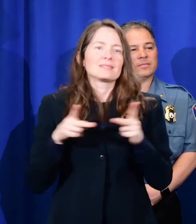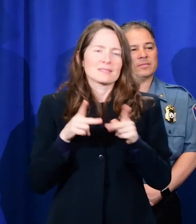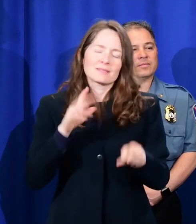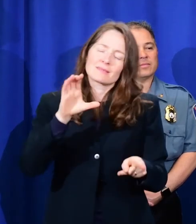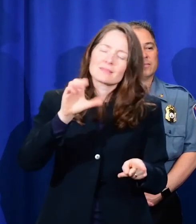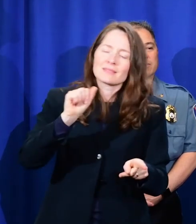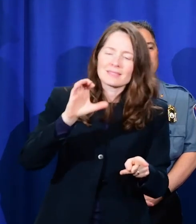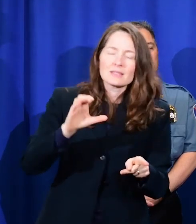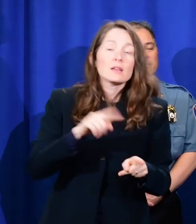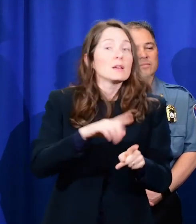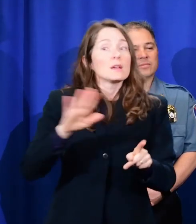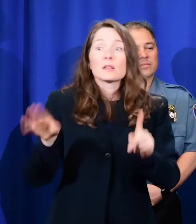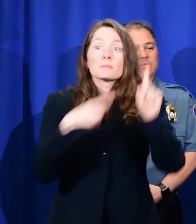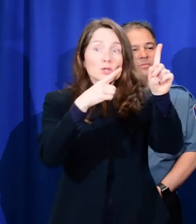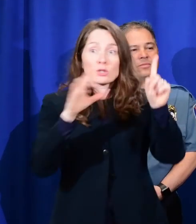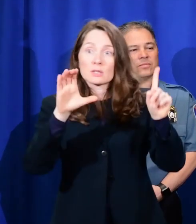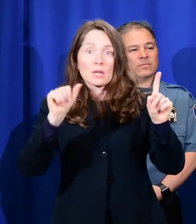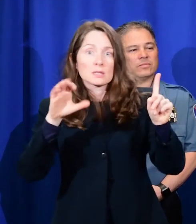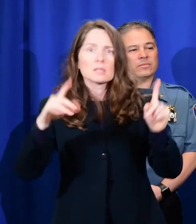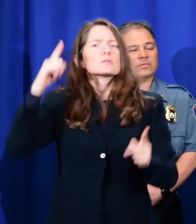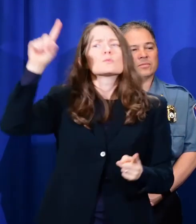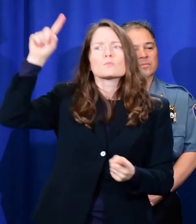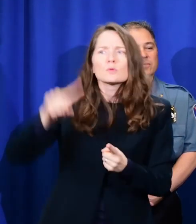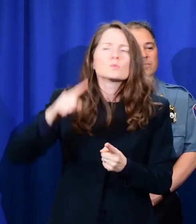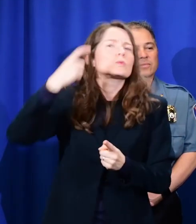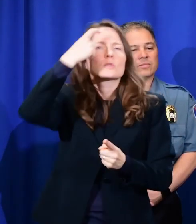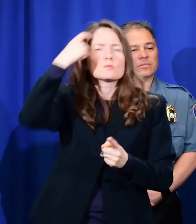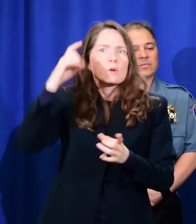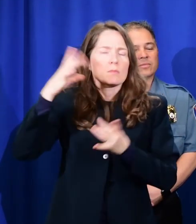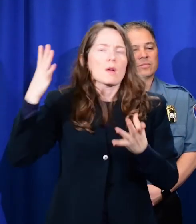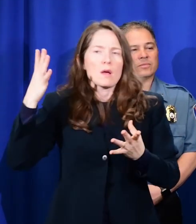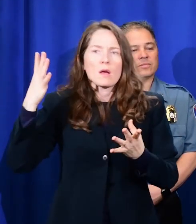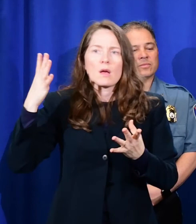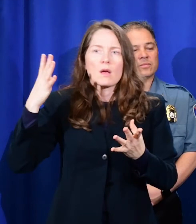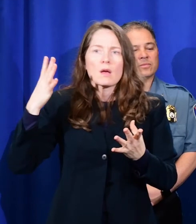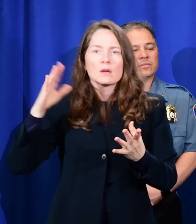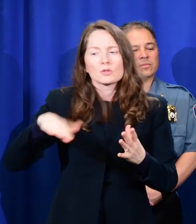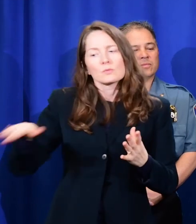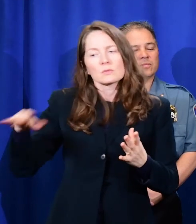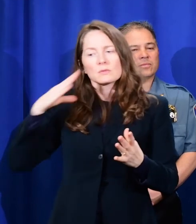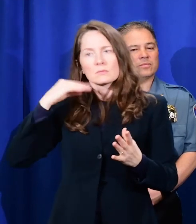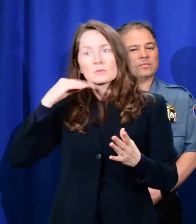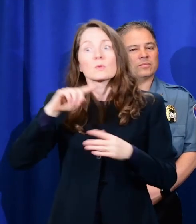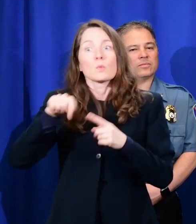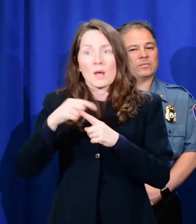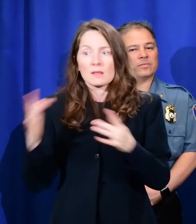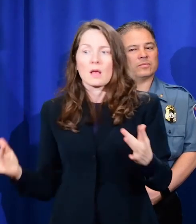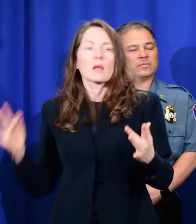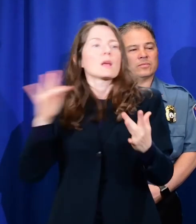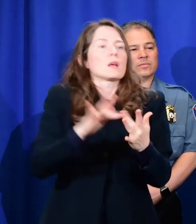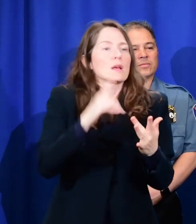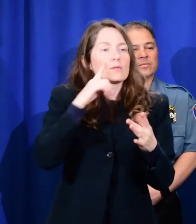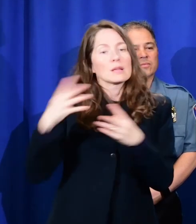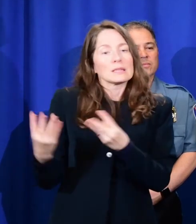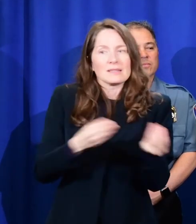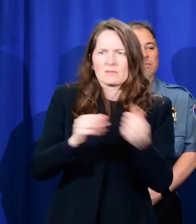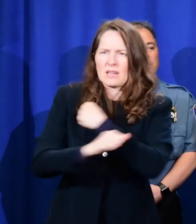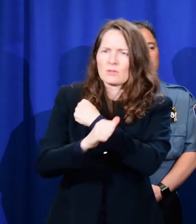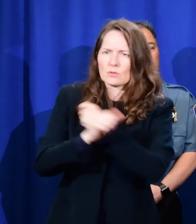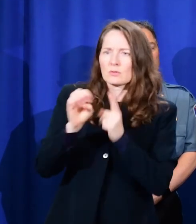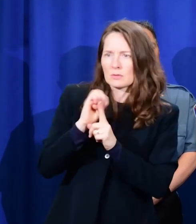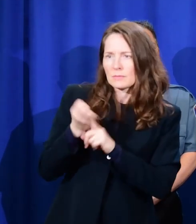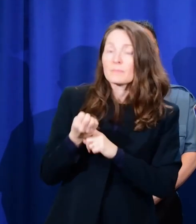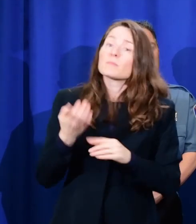CAC is to reduce the trauma that children experience when they reach out for help to leave a dangerous environment. Before we had an advocacy